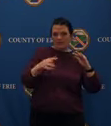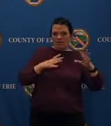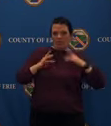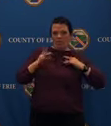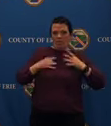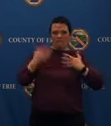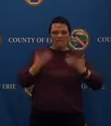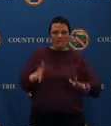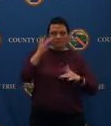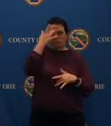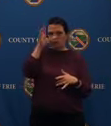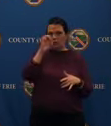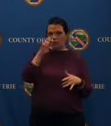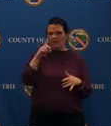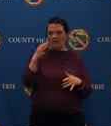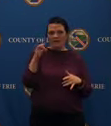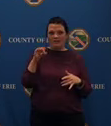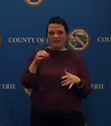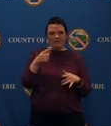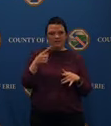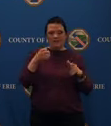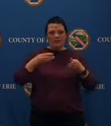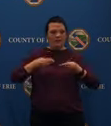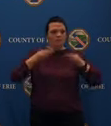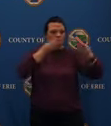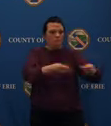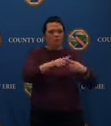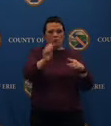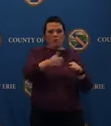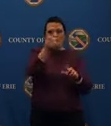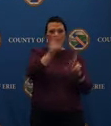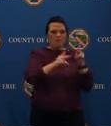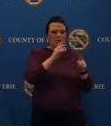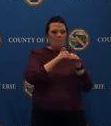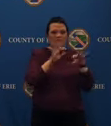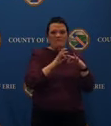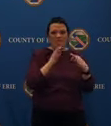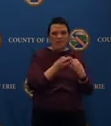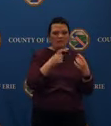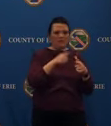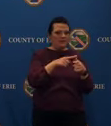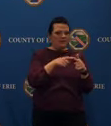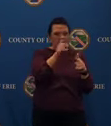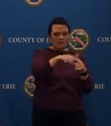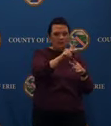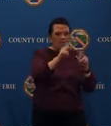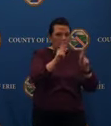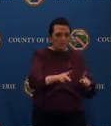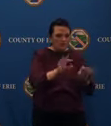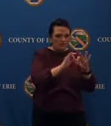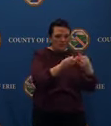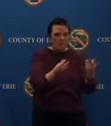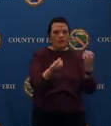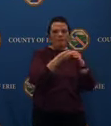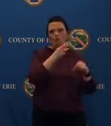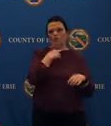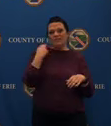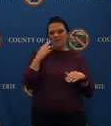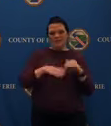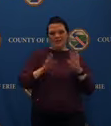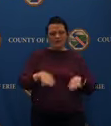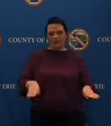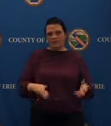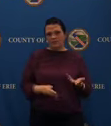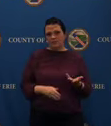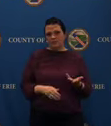contracted COVID-19, and they can pass it on to other members in their family, and maybe that other member in their family is much more at risk than the